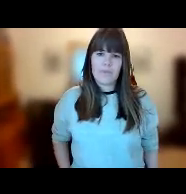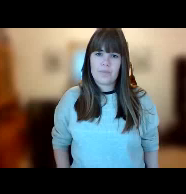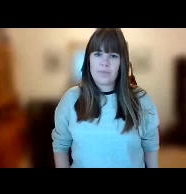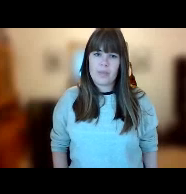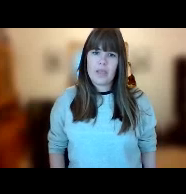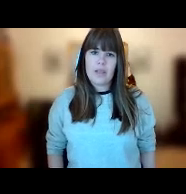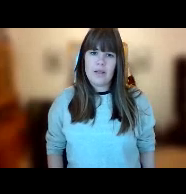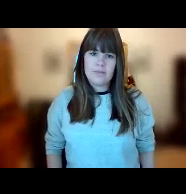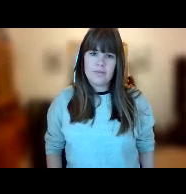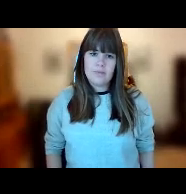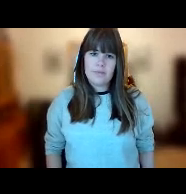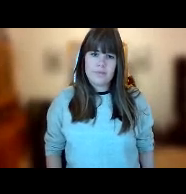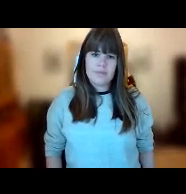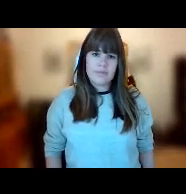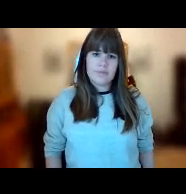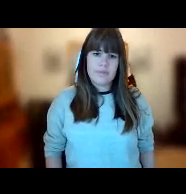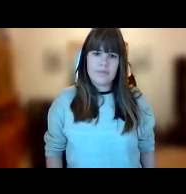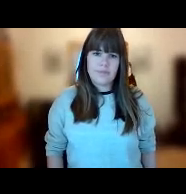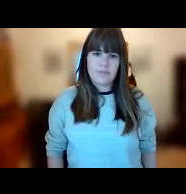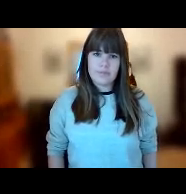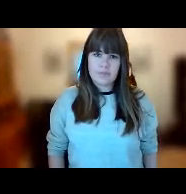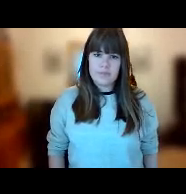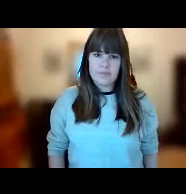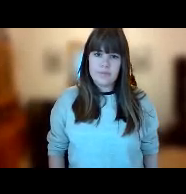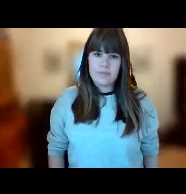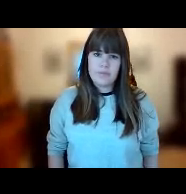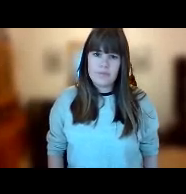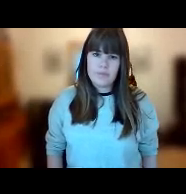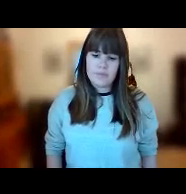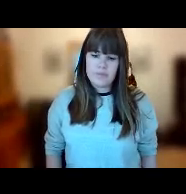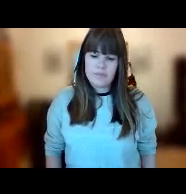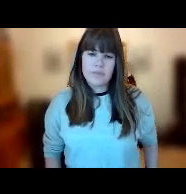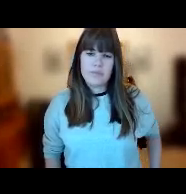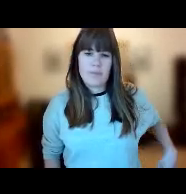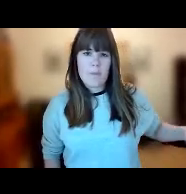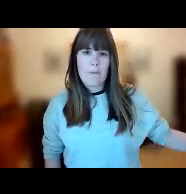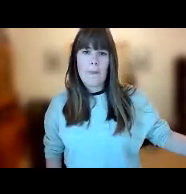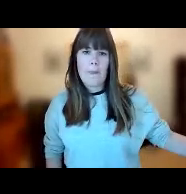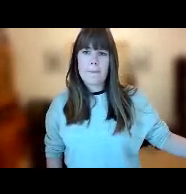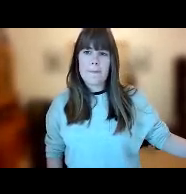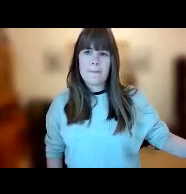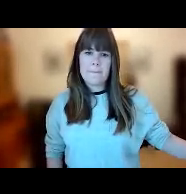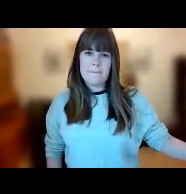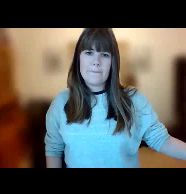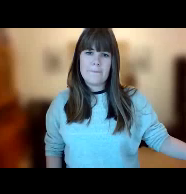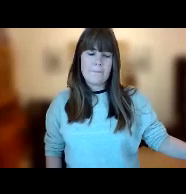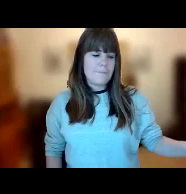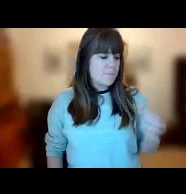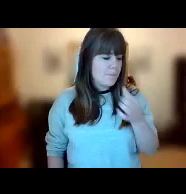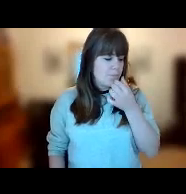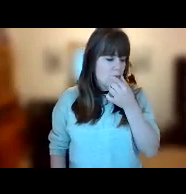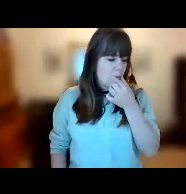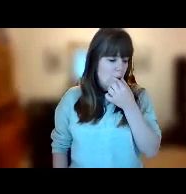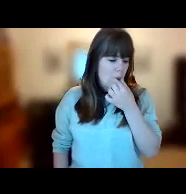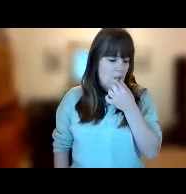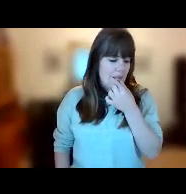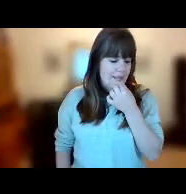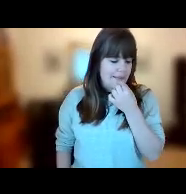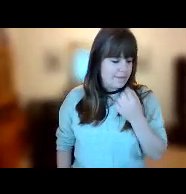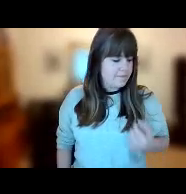own. Coach, you assume that I cannot hit harder, so you don't train me to hit harder, so I don't hit harder.